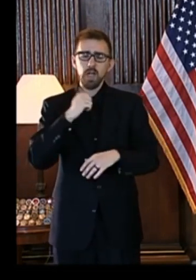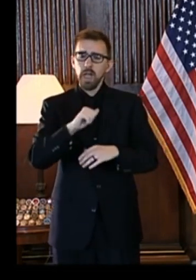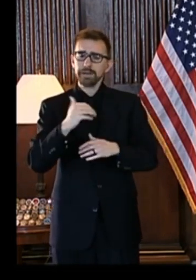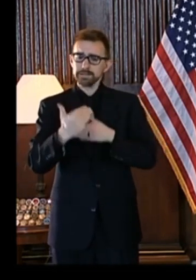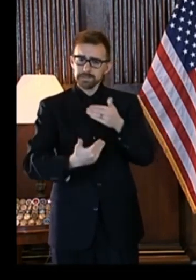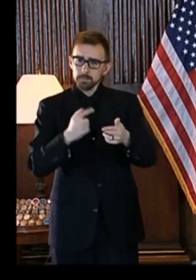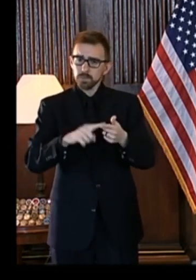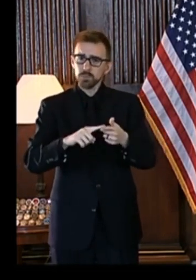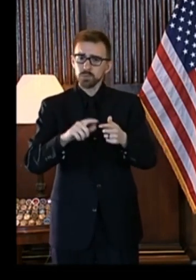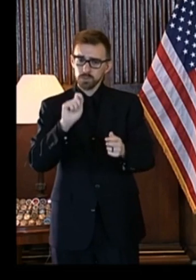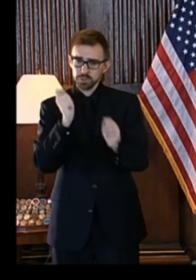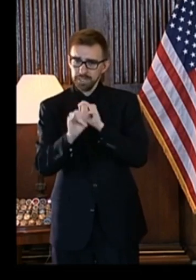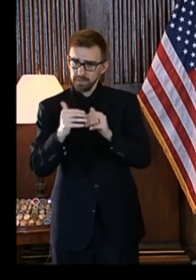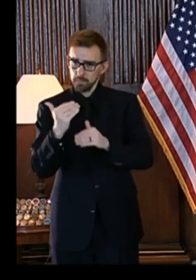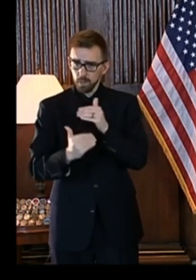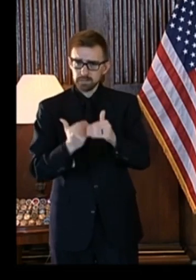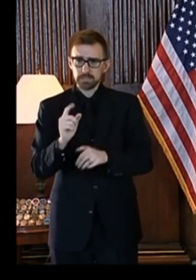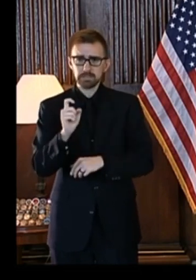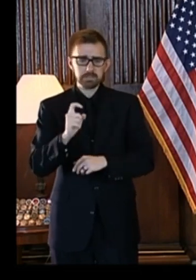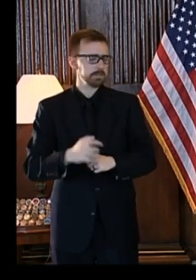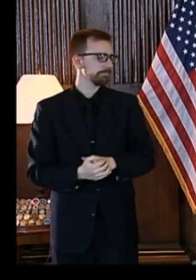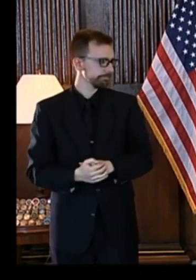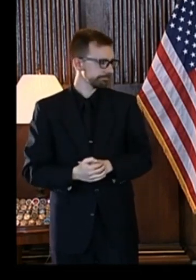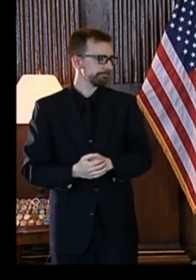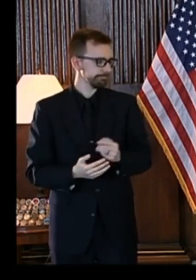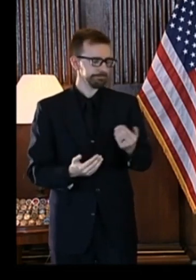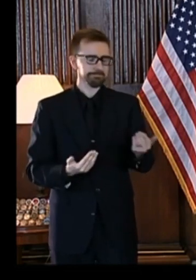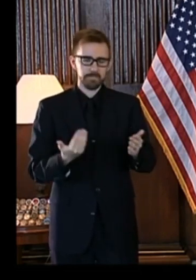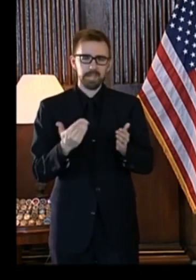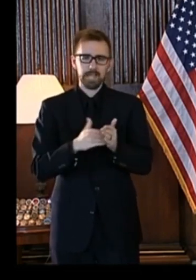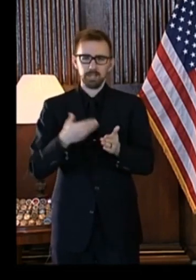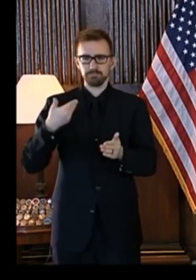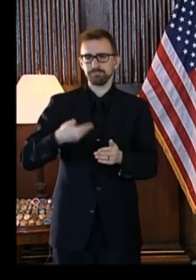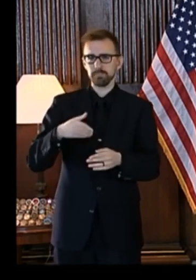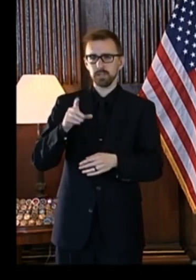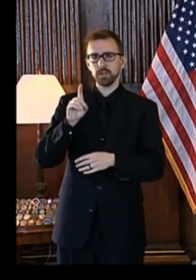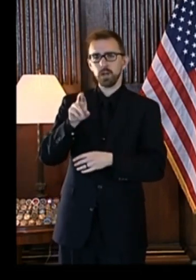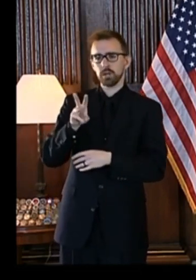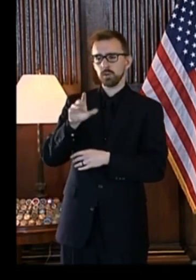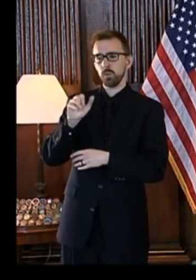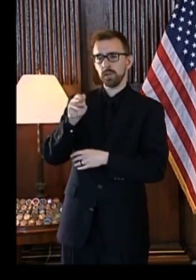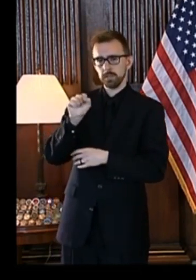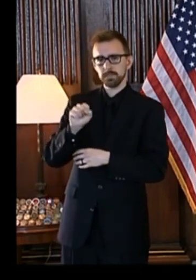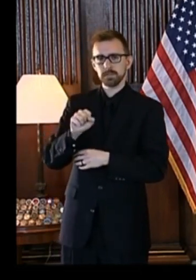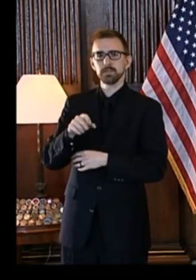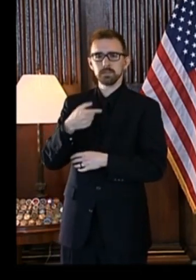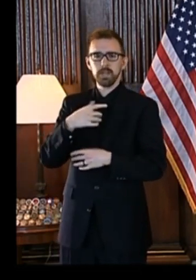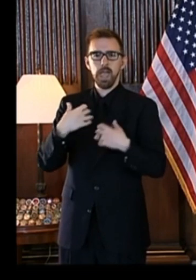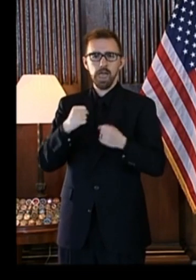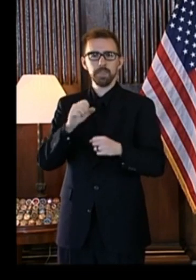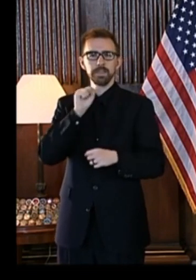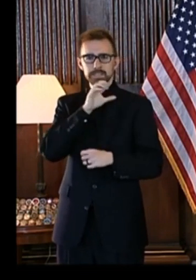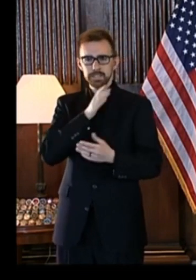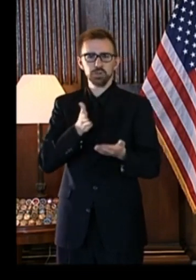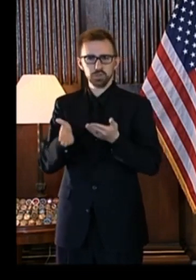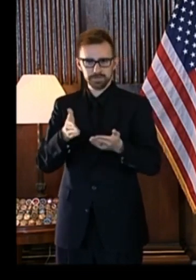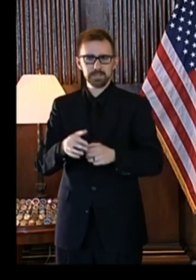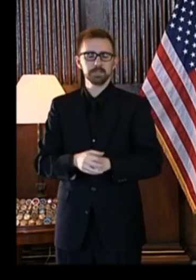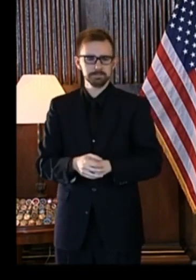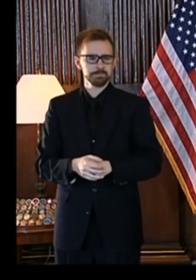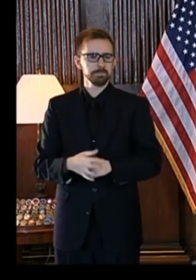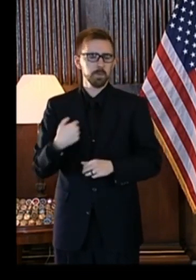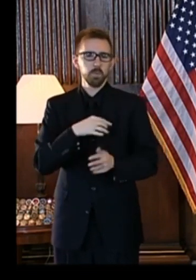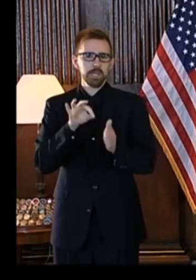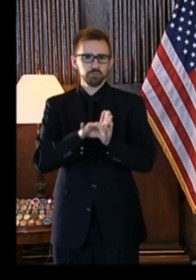taken to change this process? Again, I'm Randall Williams, Director of Health and Senior Services, and thank you very much for the question. We do